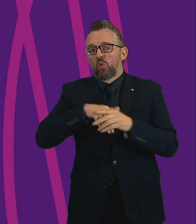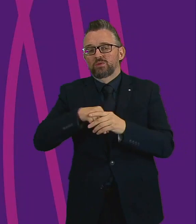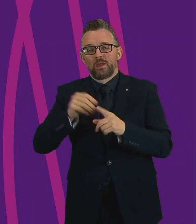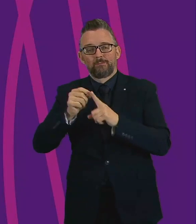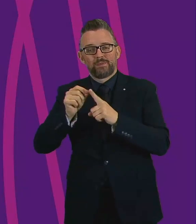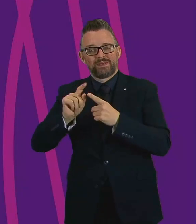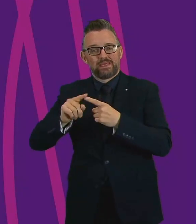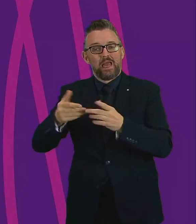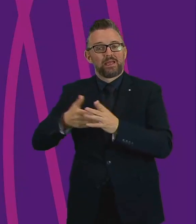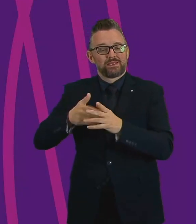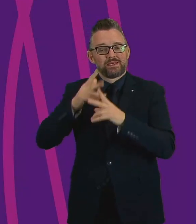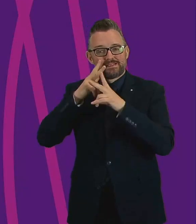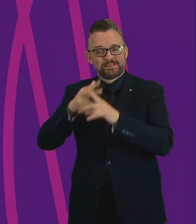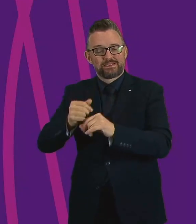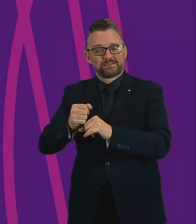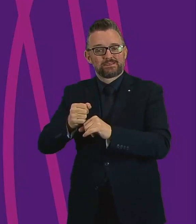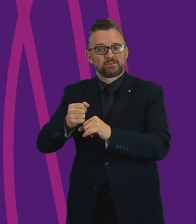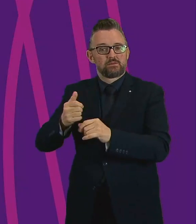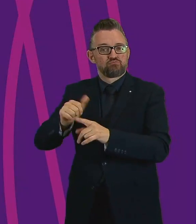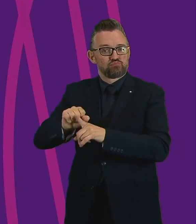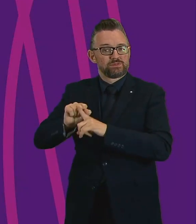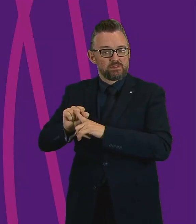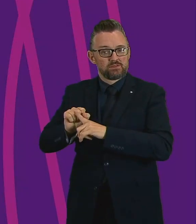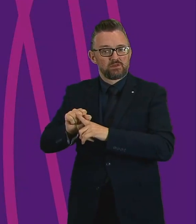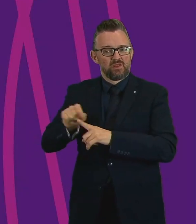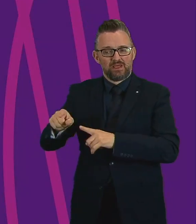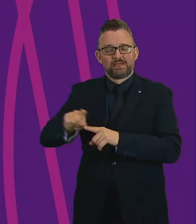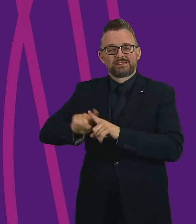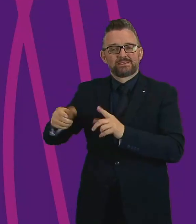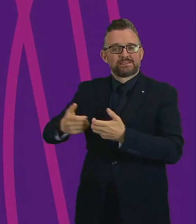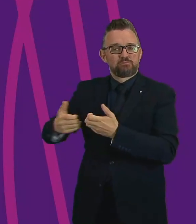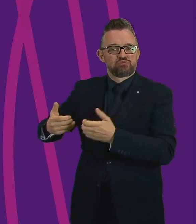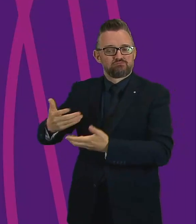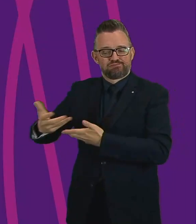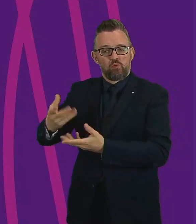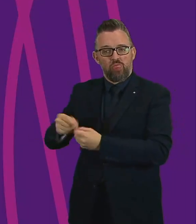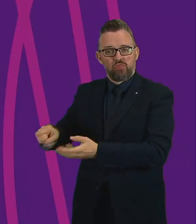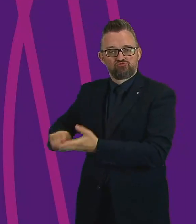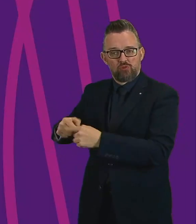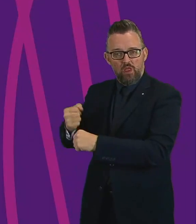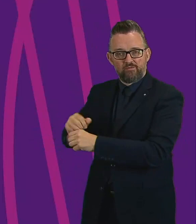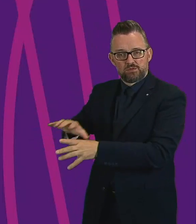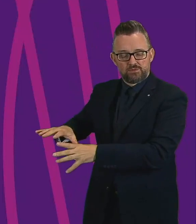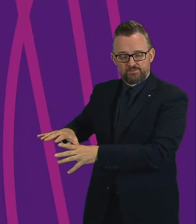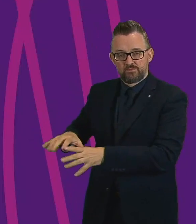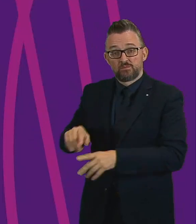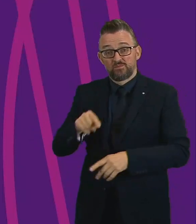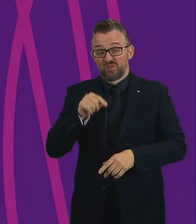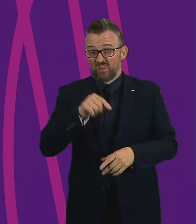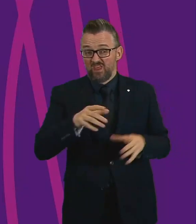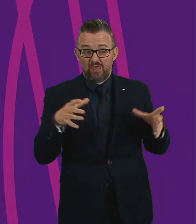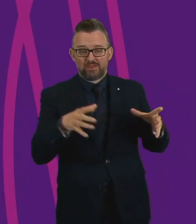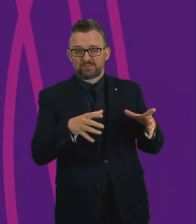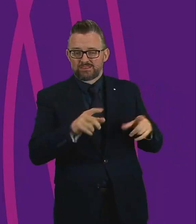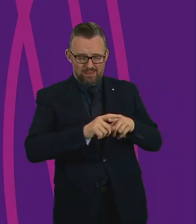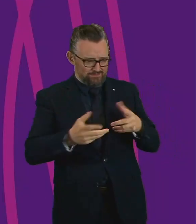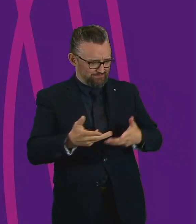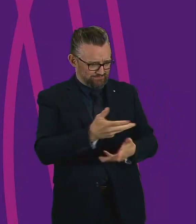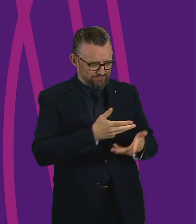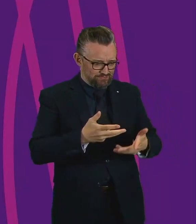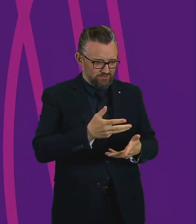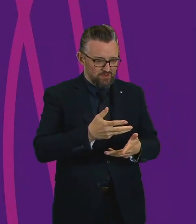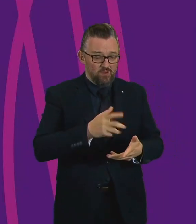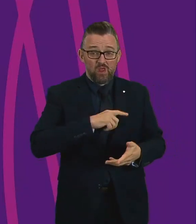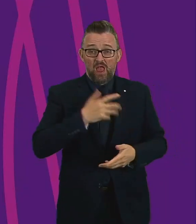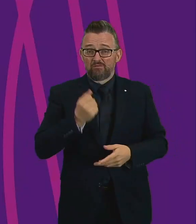and Protect, which are subject to separate funding discussions with UK Government just now. And that's before any further